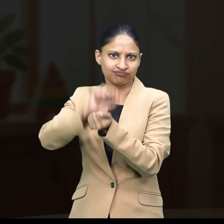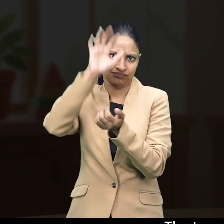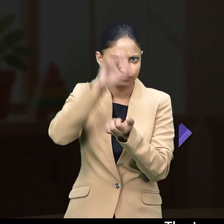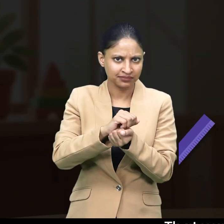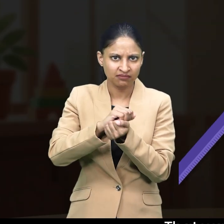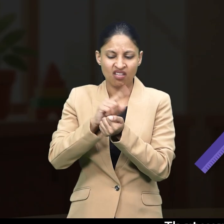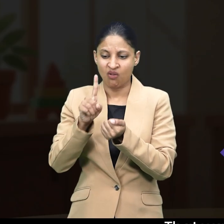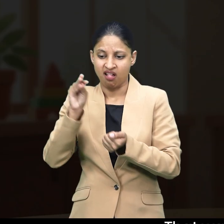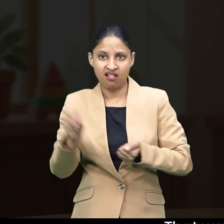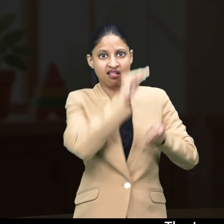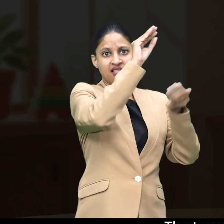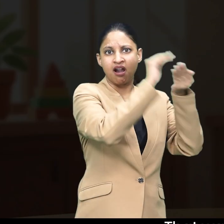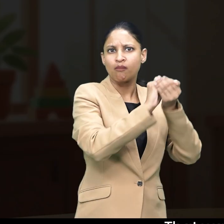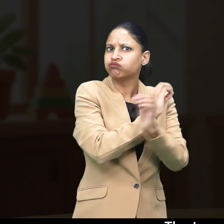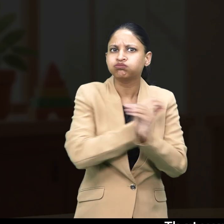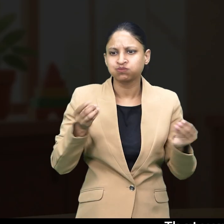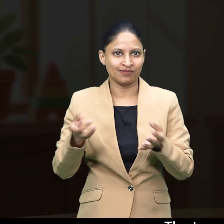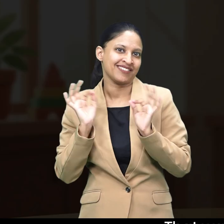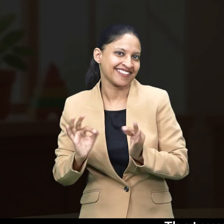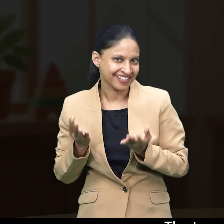Great, that was addition without carrying.